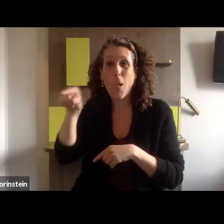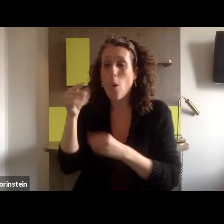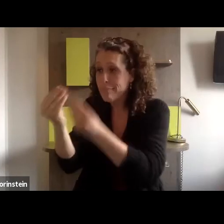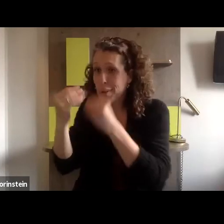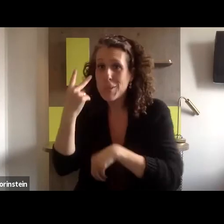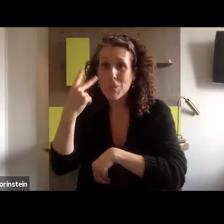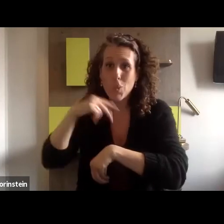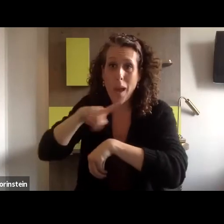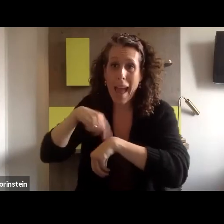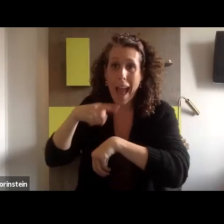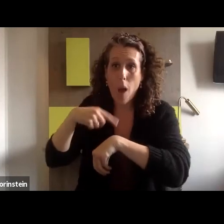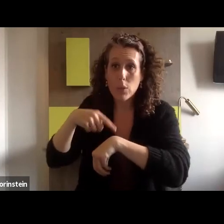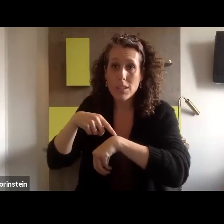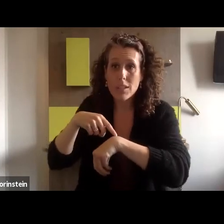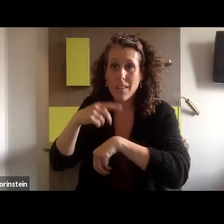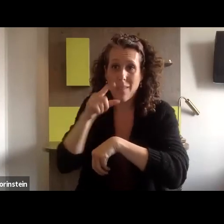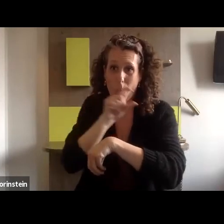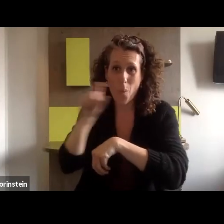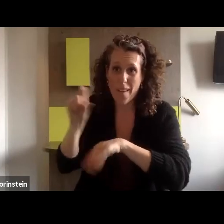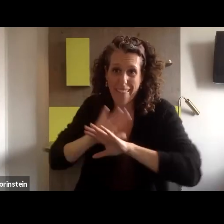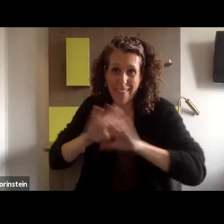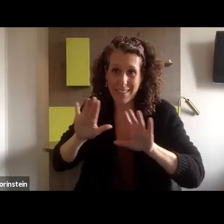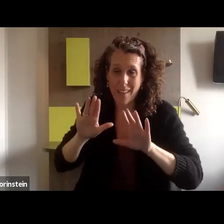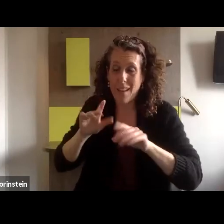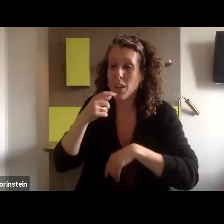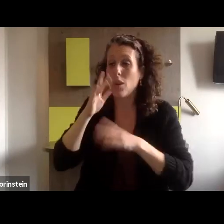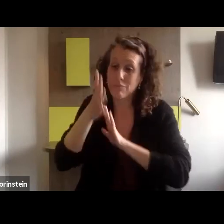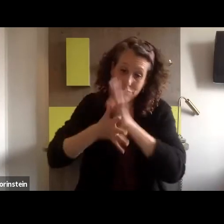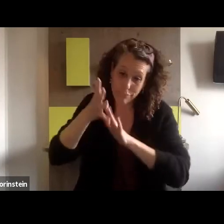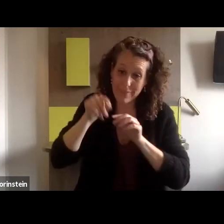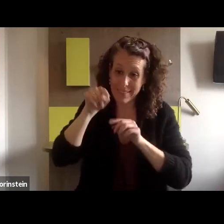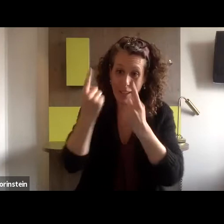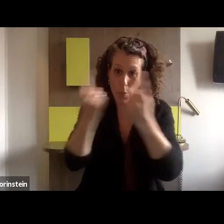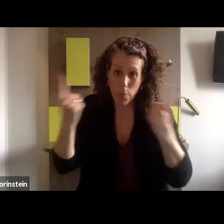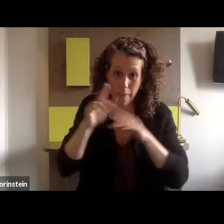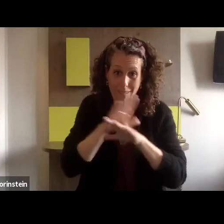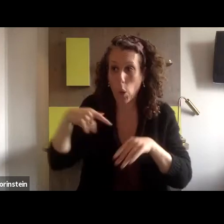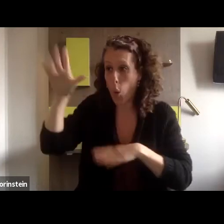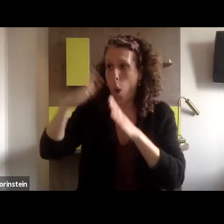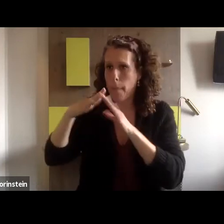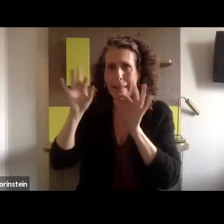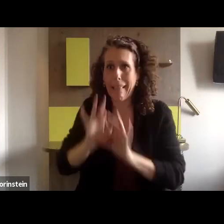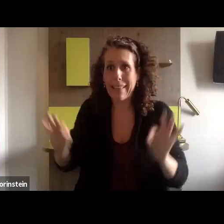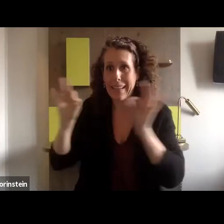home, no access to the language in other contexts, it will take longer.